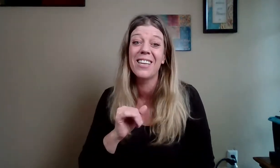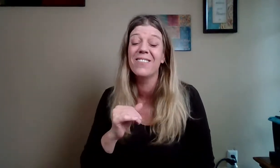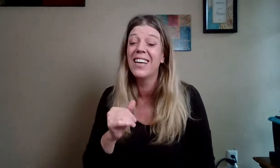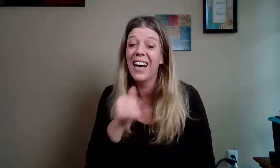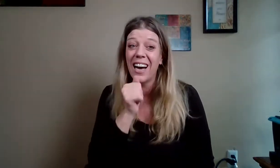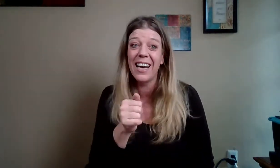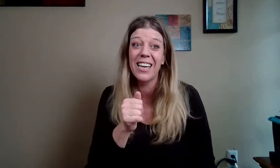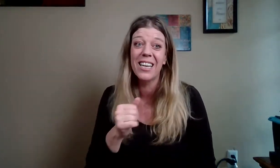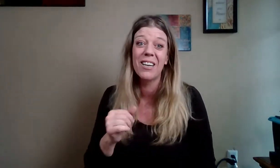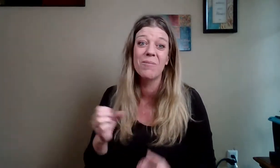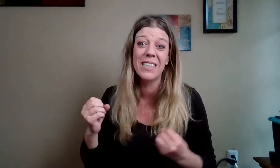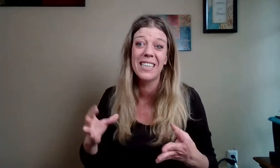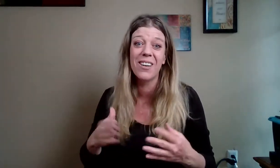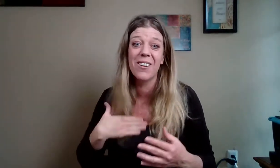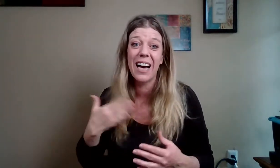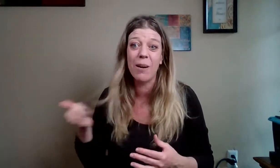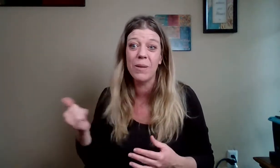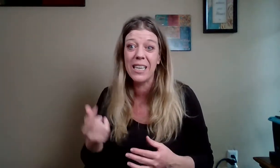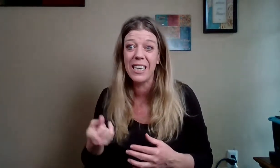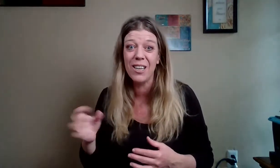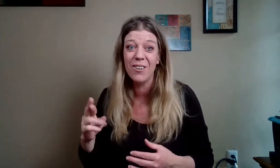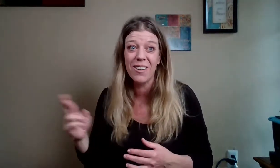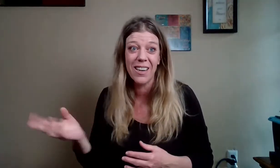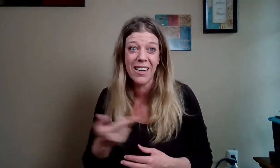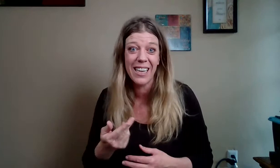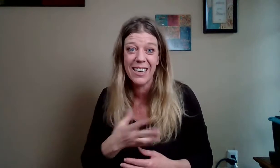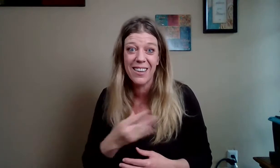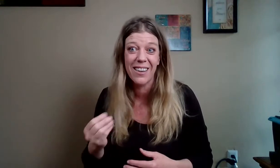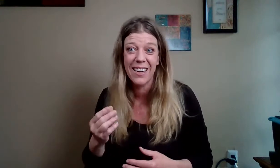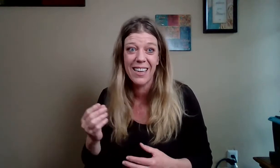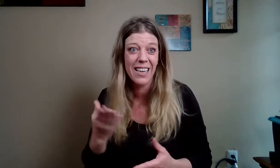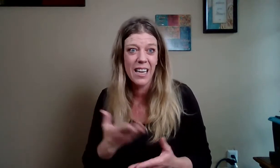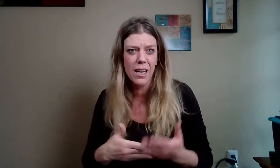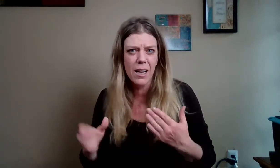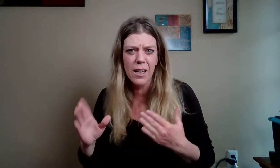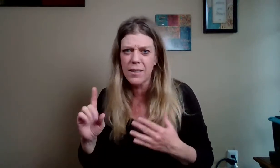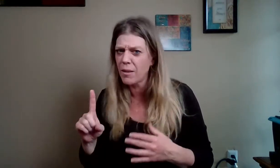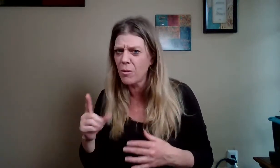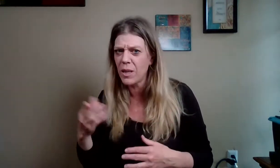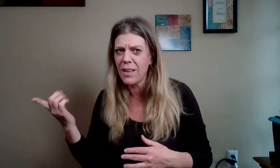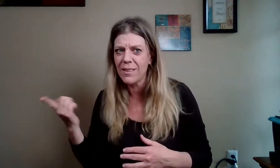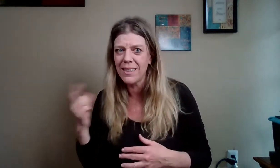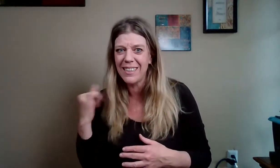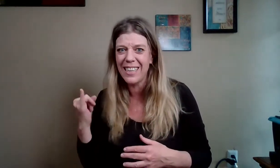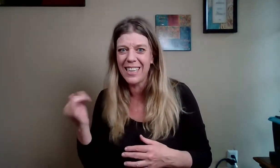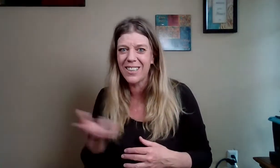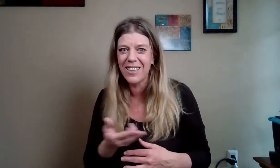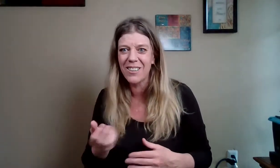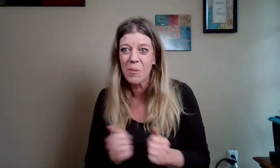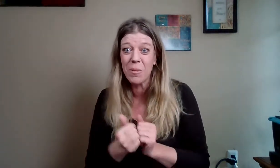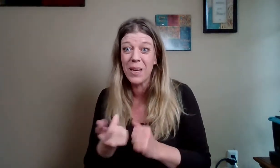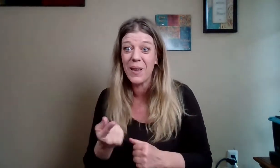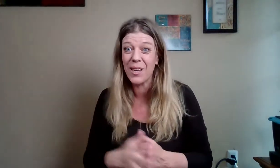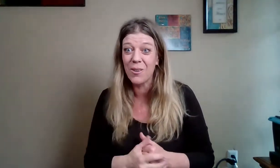I am so happy you are here, and someone else is here with